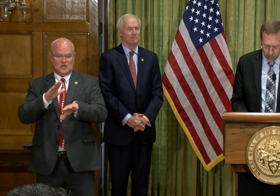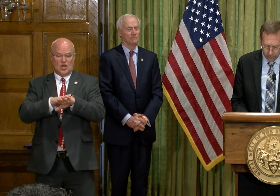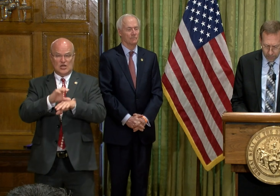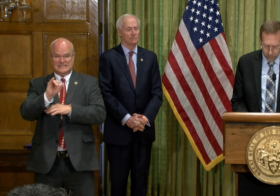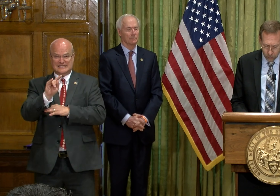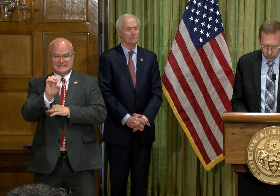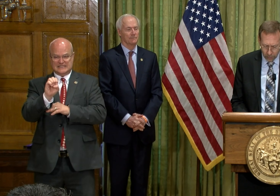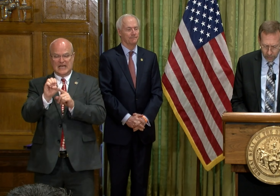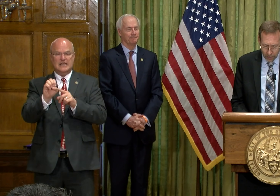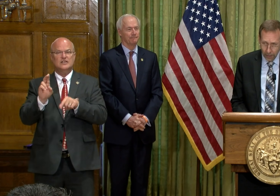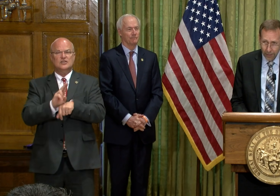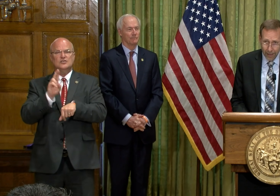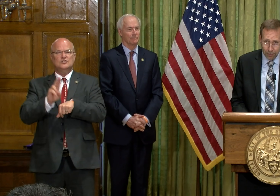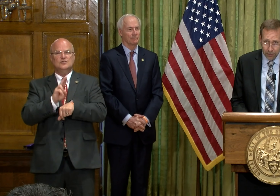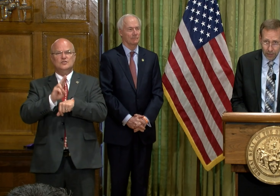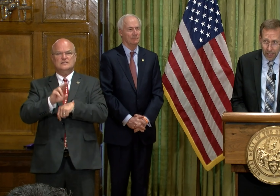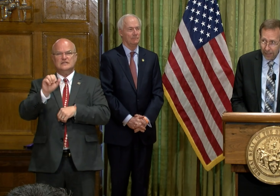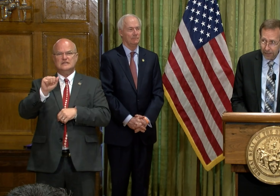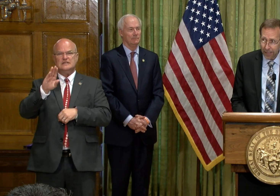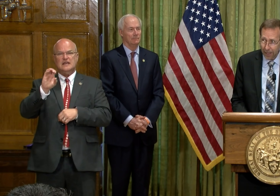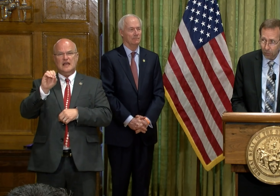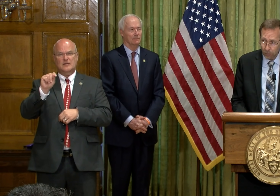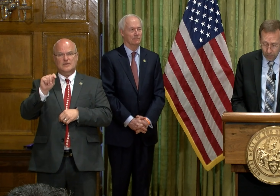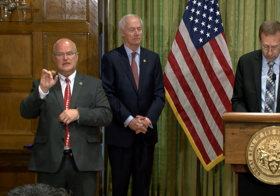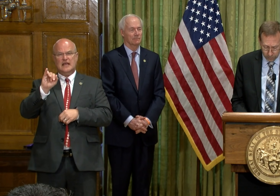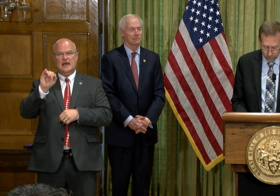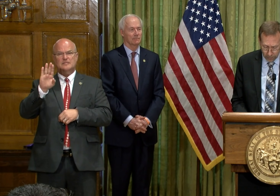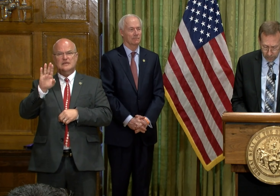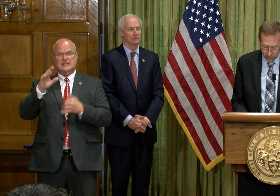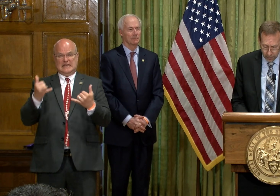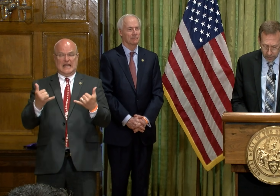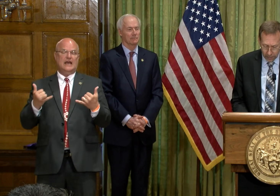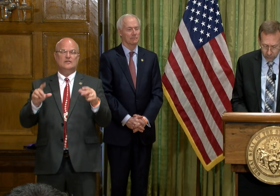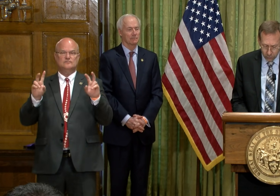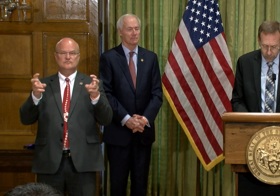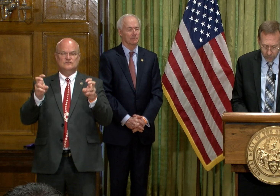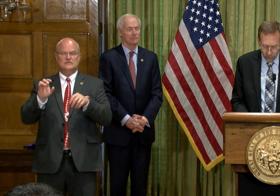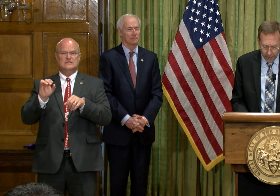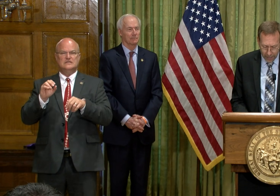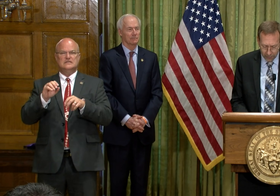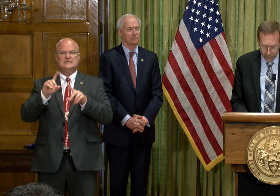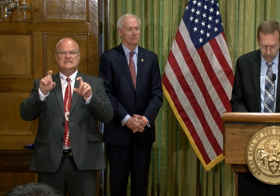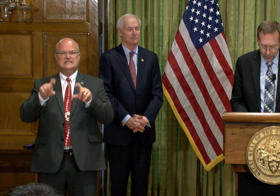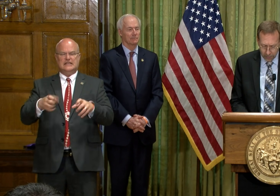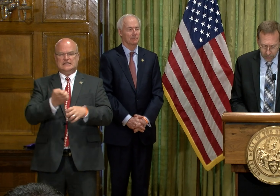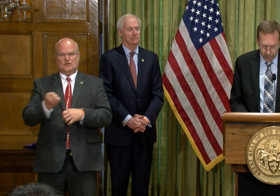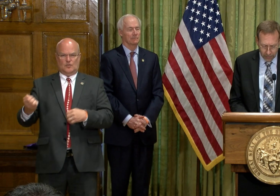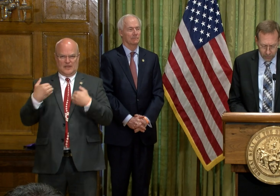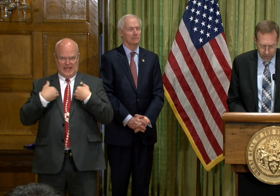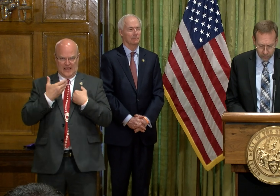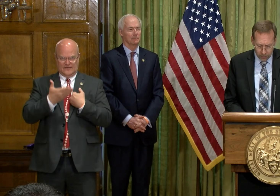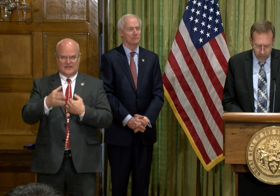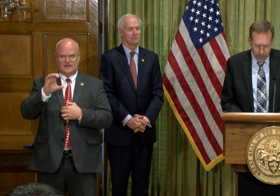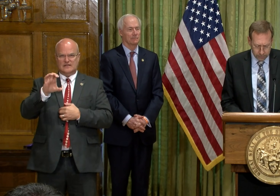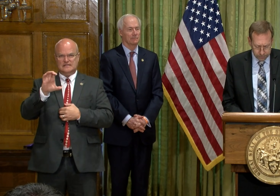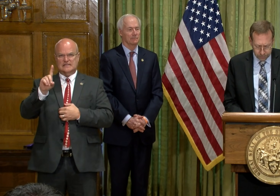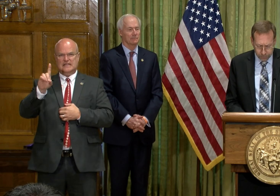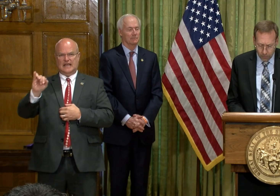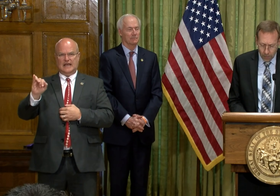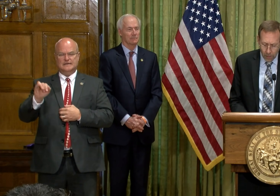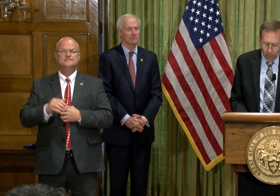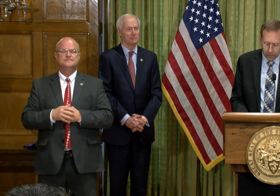site using an Abbott ID Now instrument that they have at the